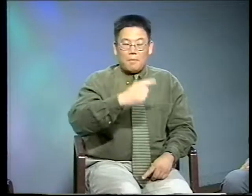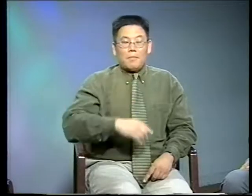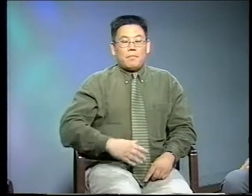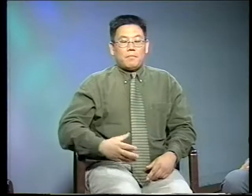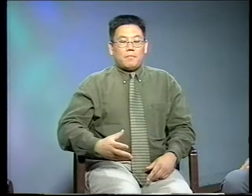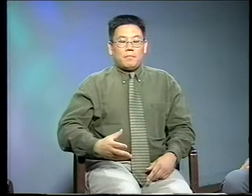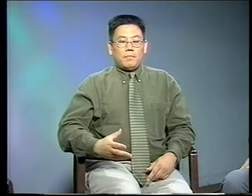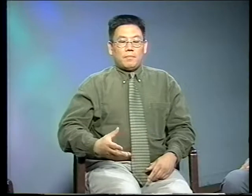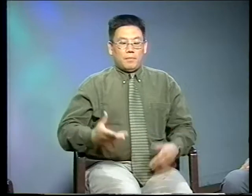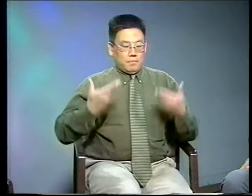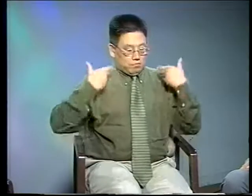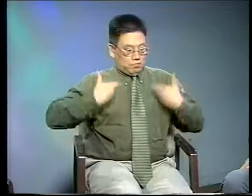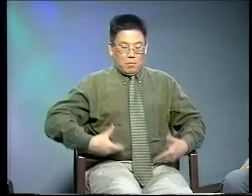And the interpreter came in